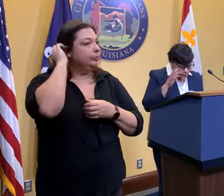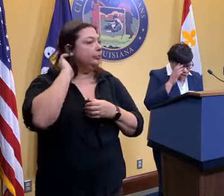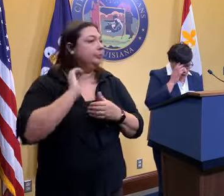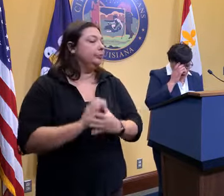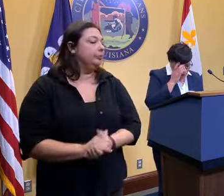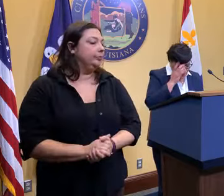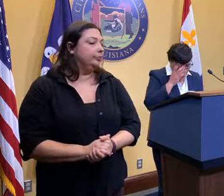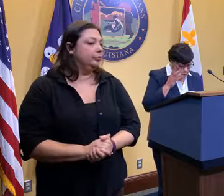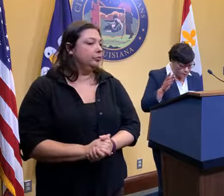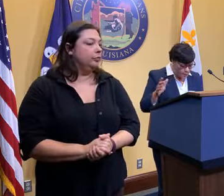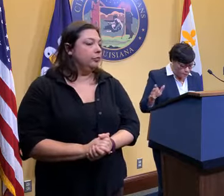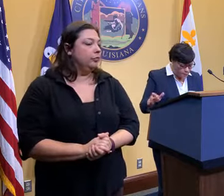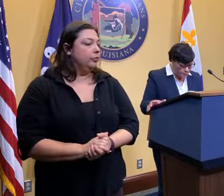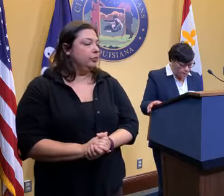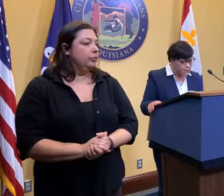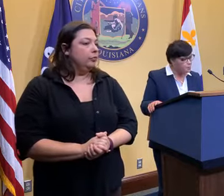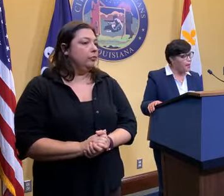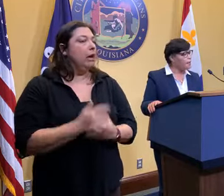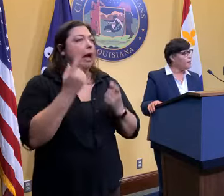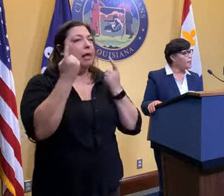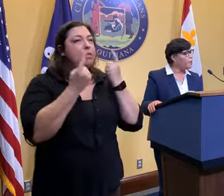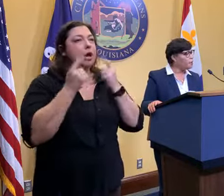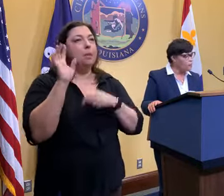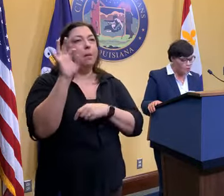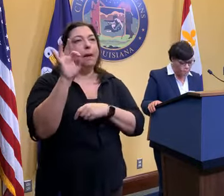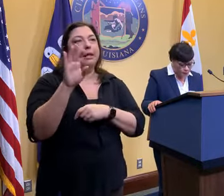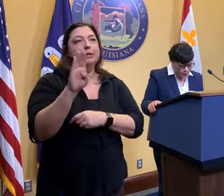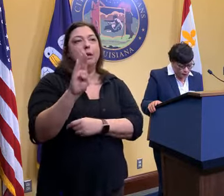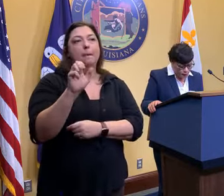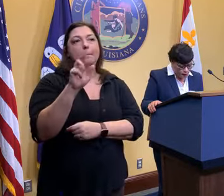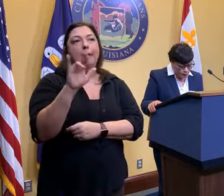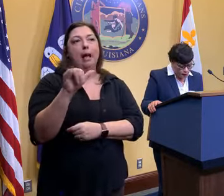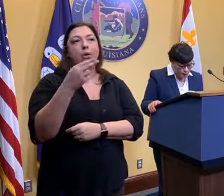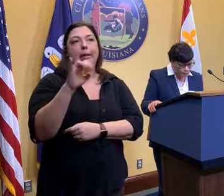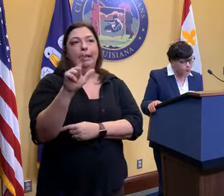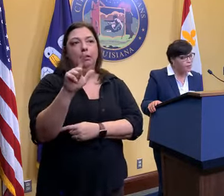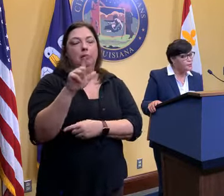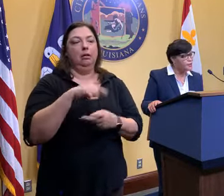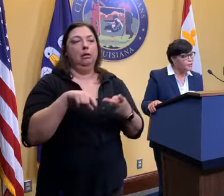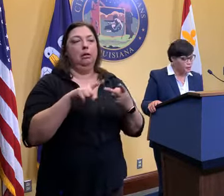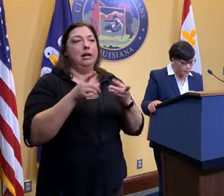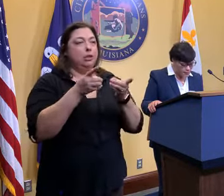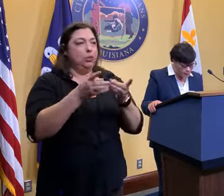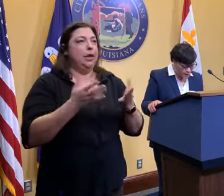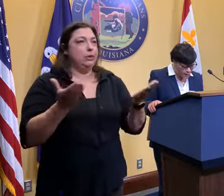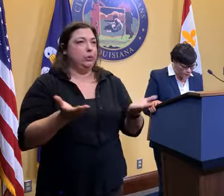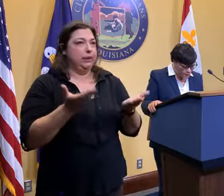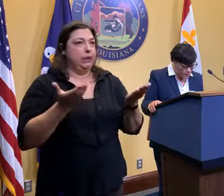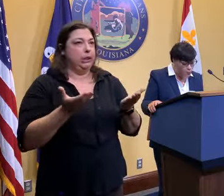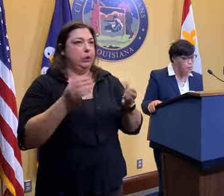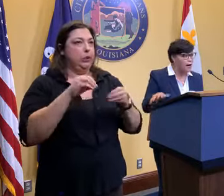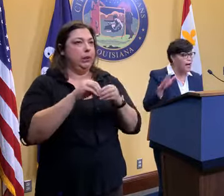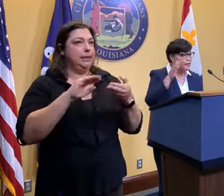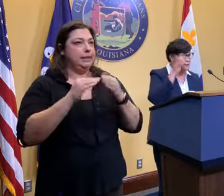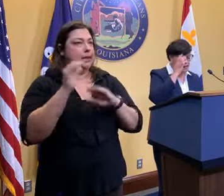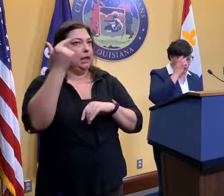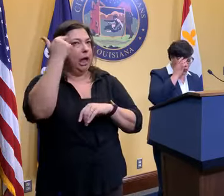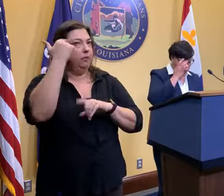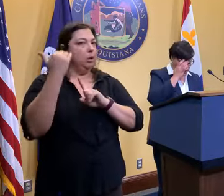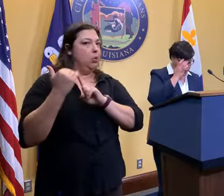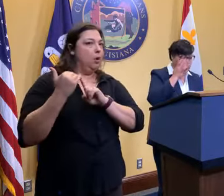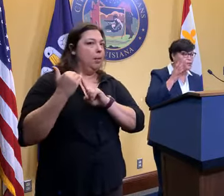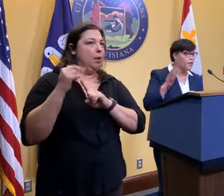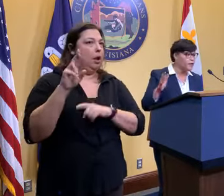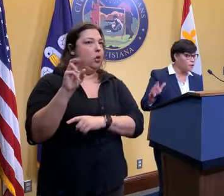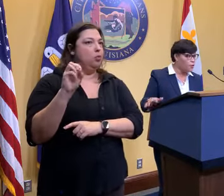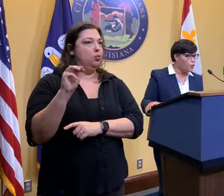I thought about Pastor Barry Hill and one of our directors here in city government who reminded me of